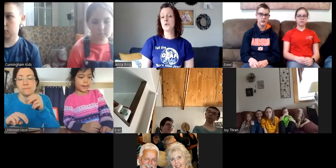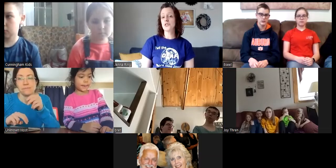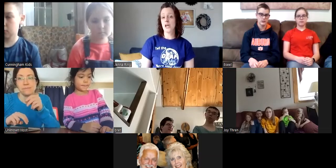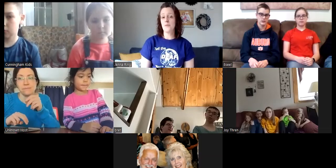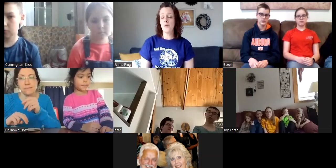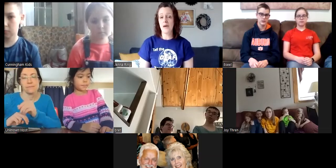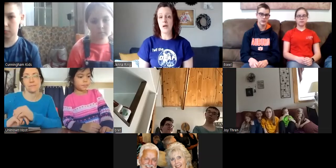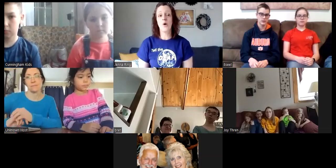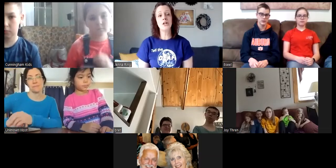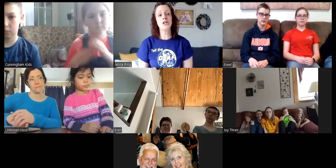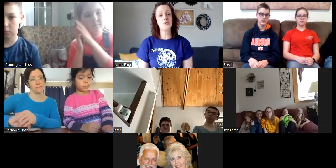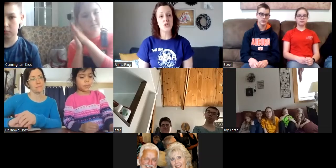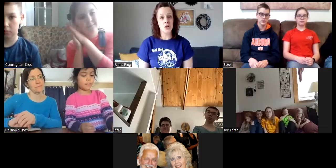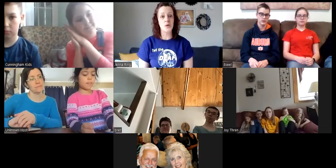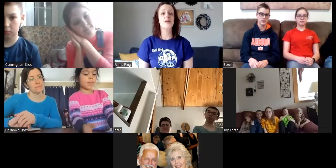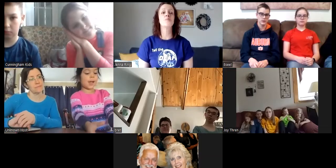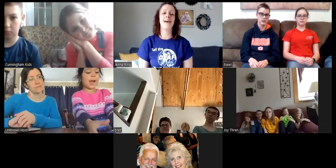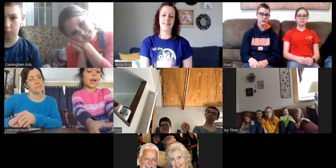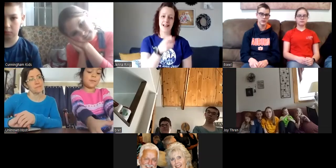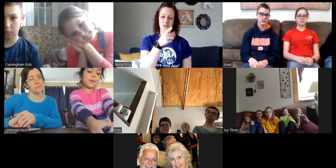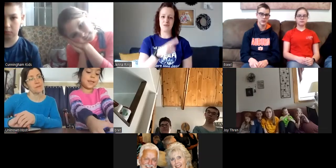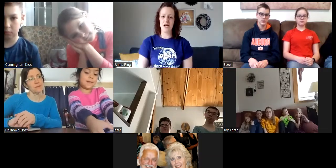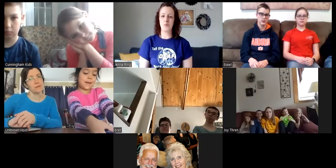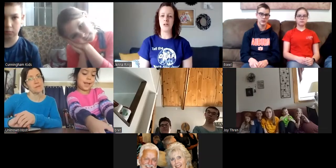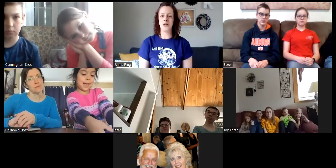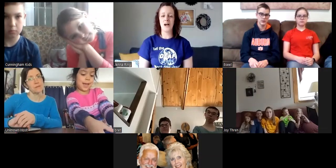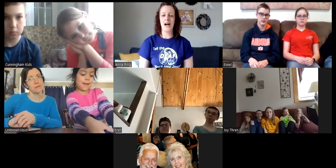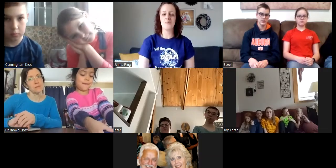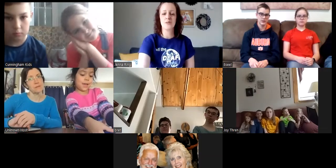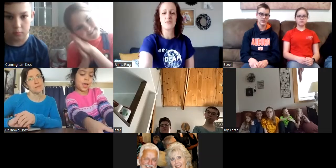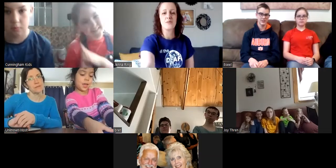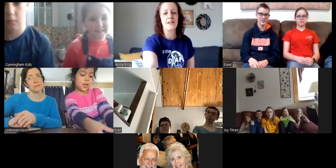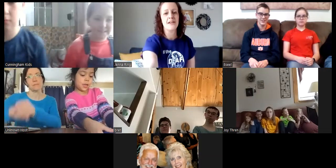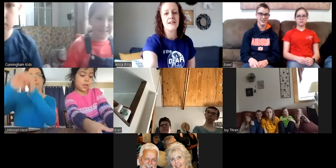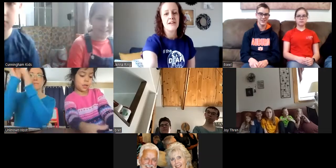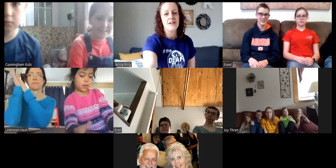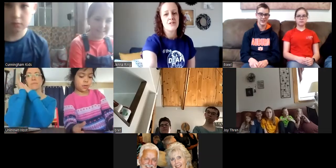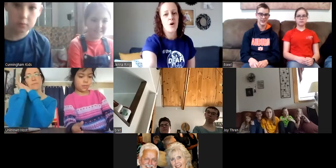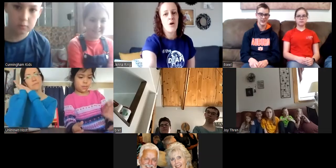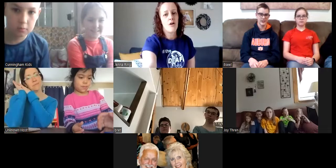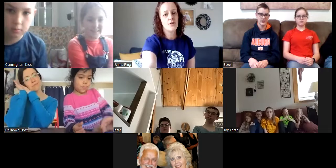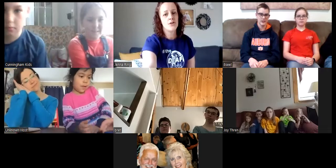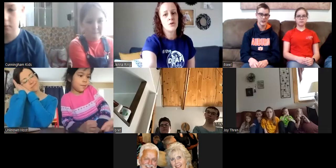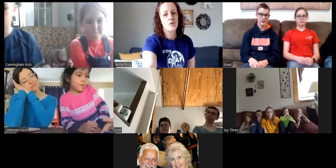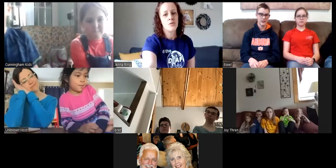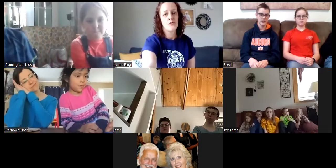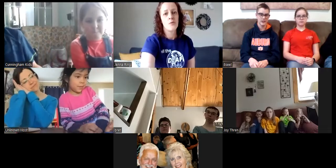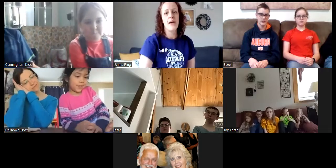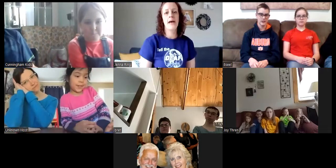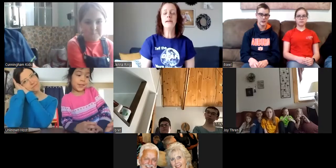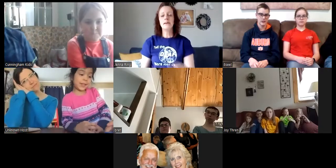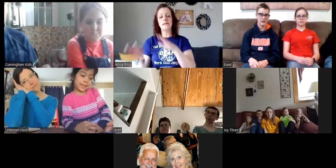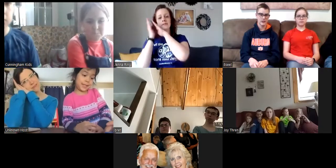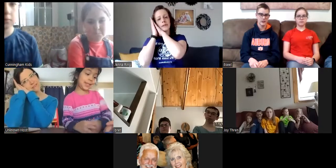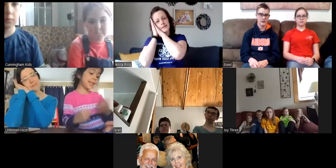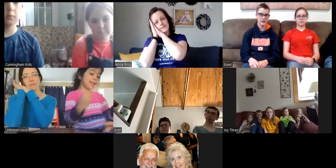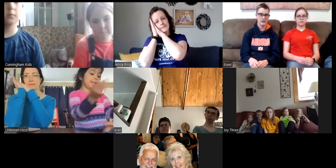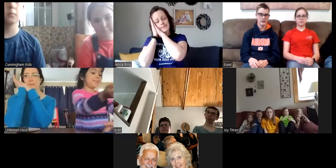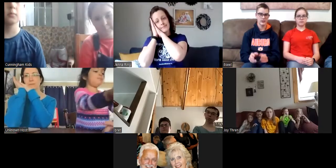not going to show the shape of the bed. What do you do in bed? That's right, Willow. Absolutely. So all you do for